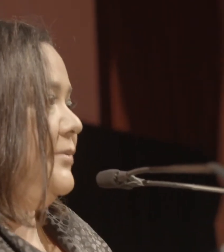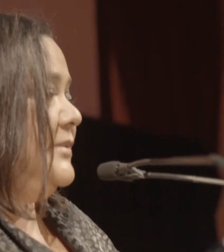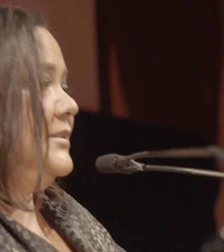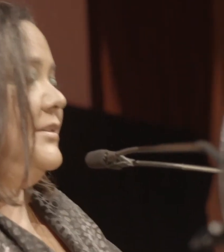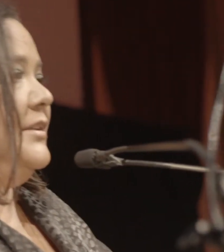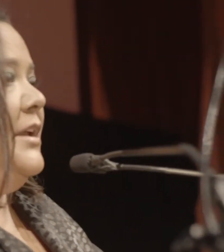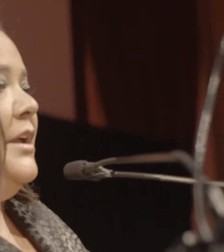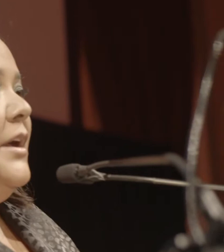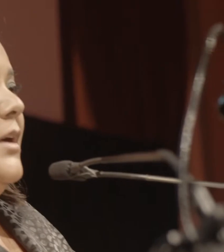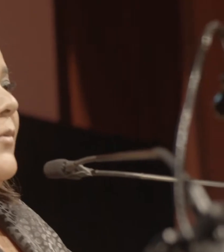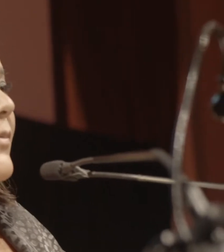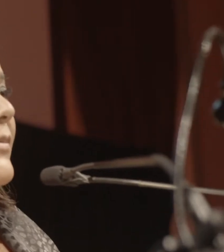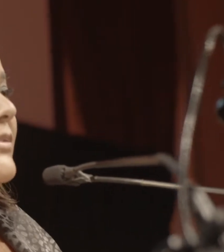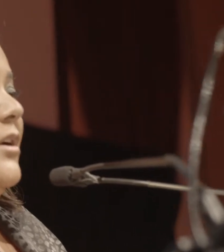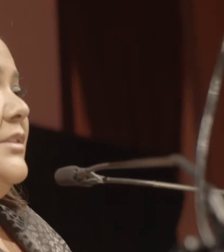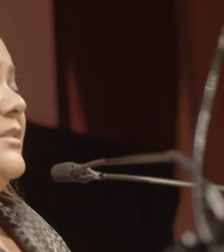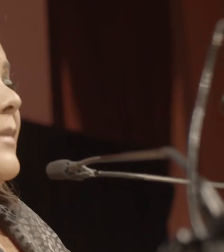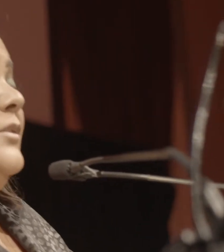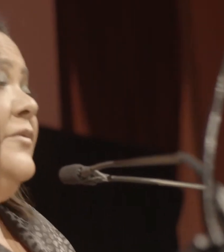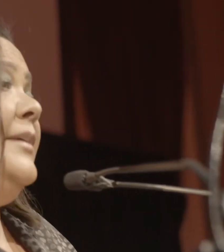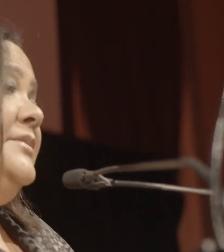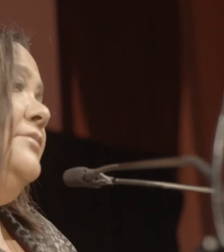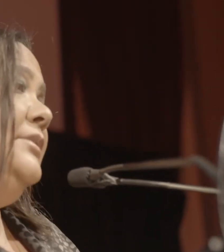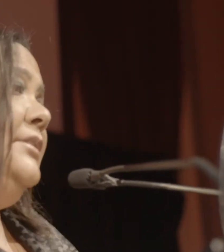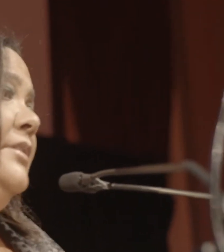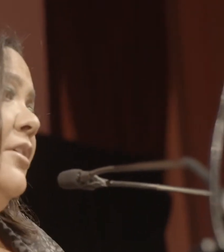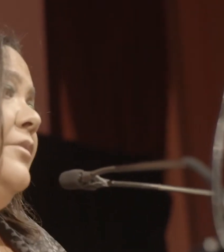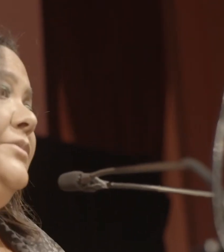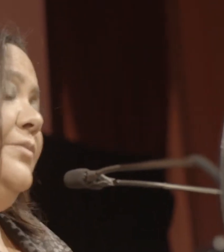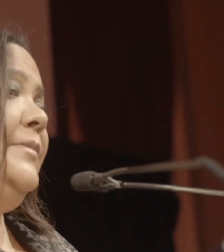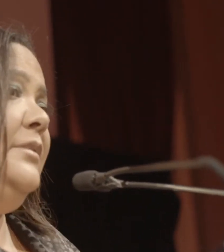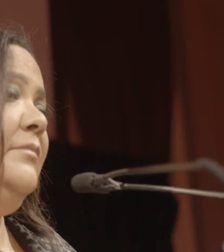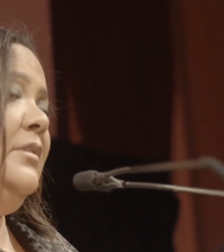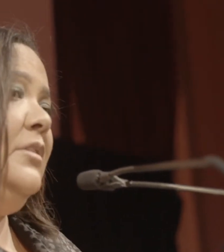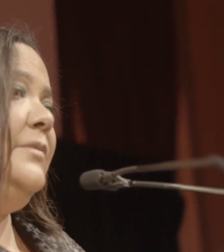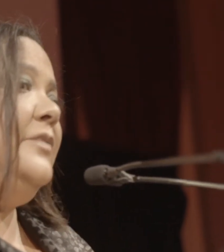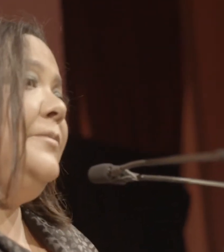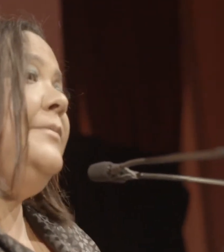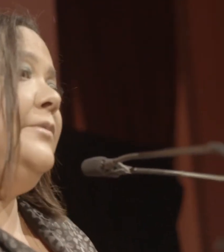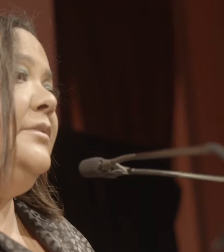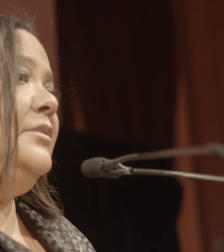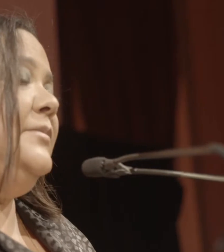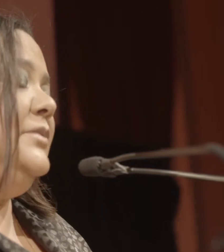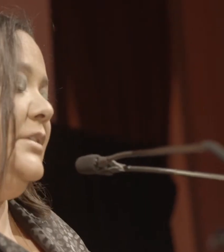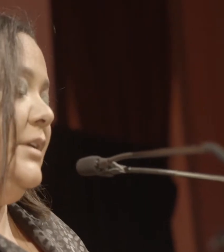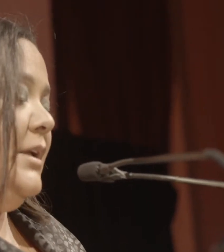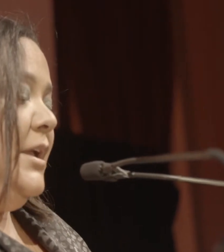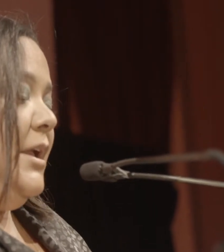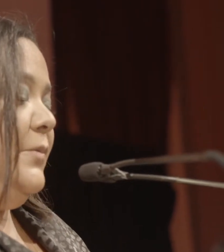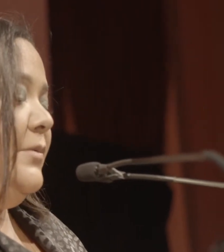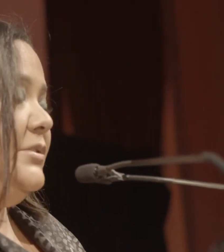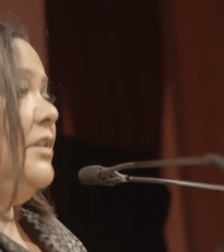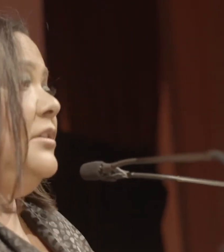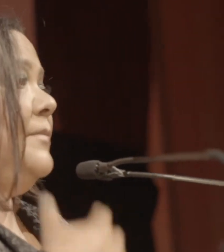Pendleton prison where we were talking to men who've absolutely harmed women along with other people in the community.